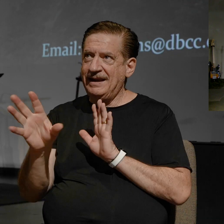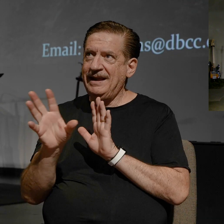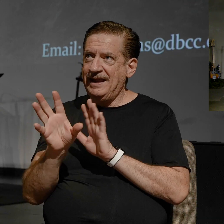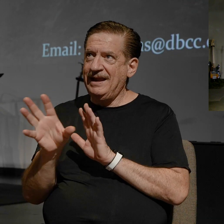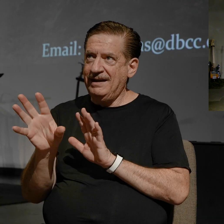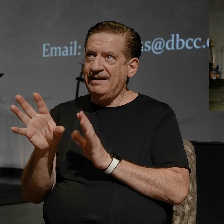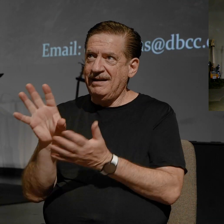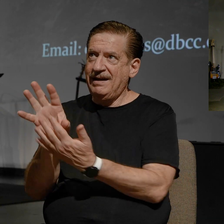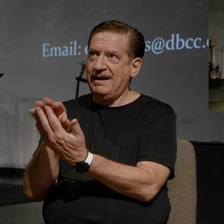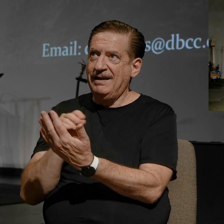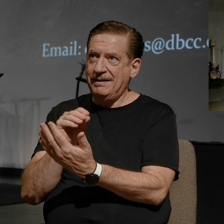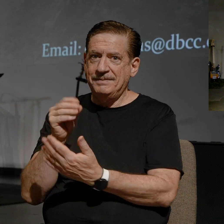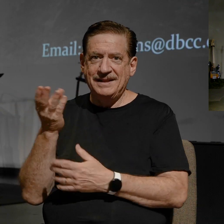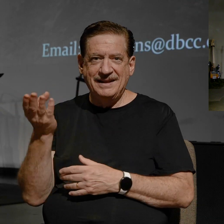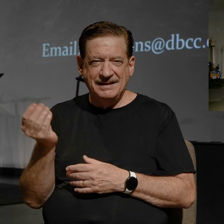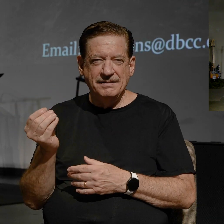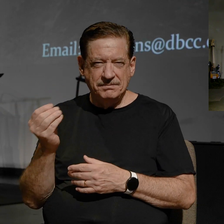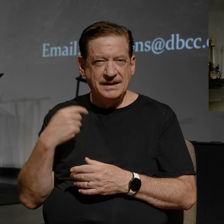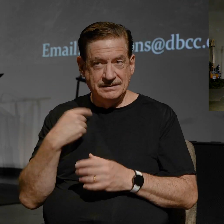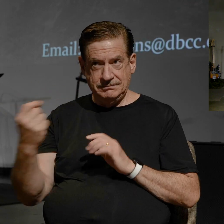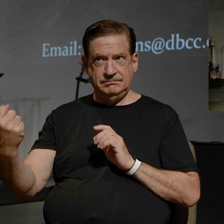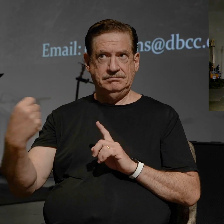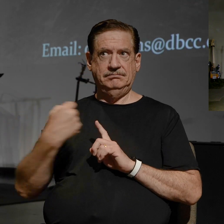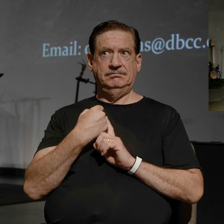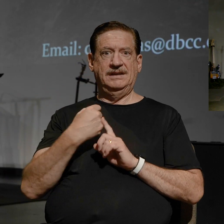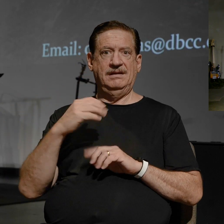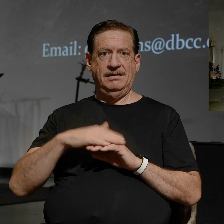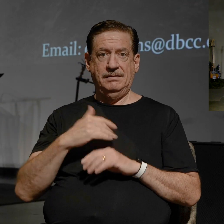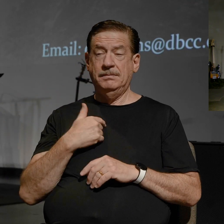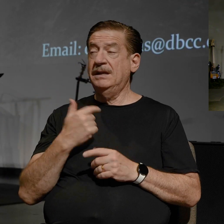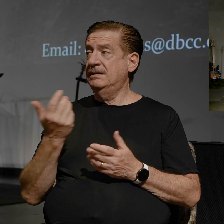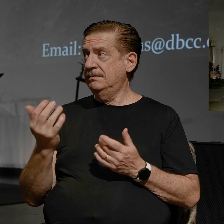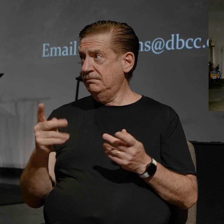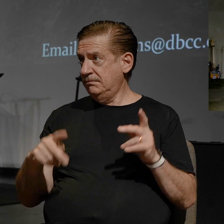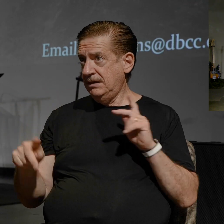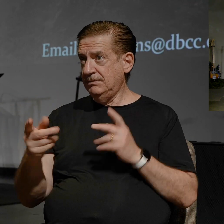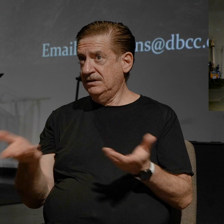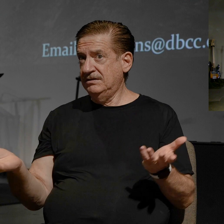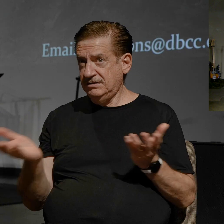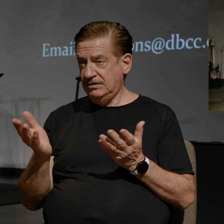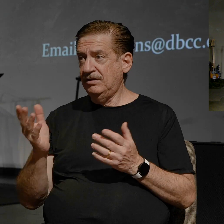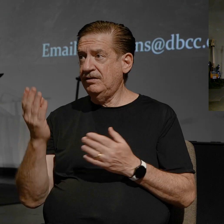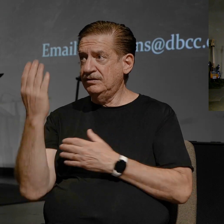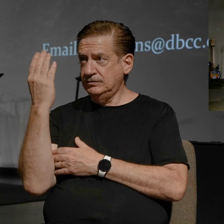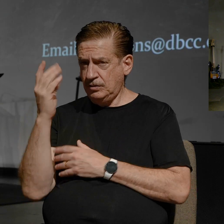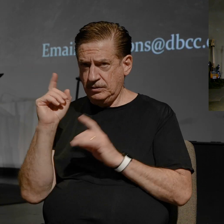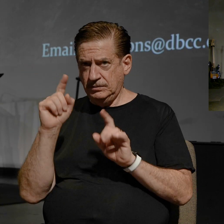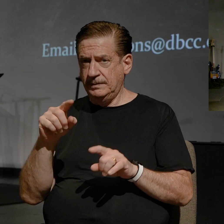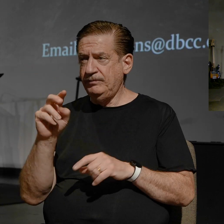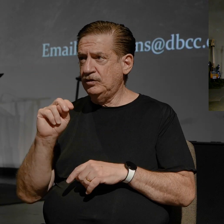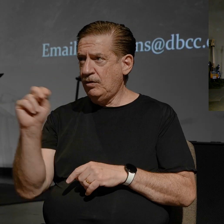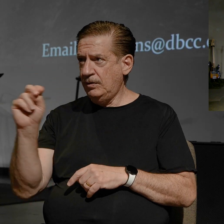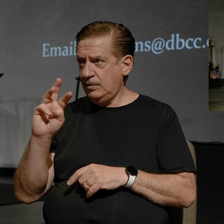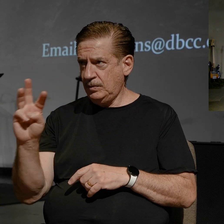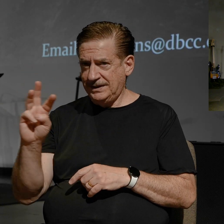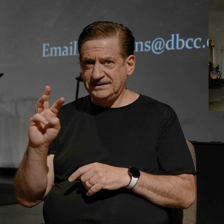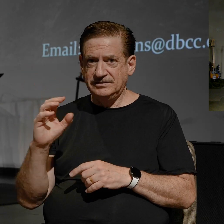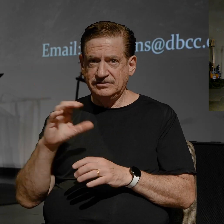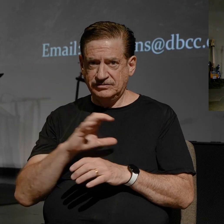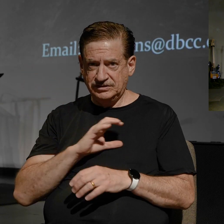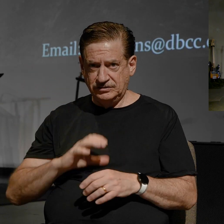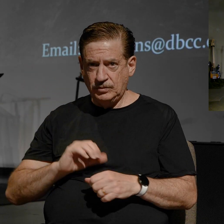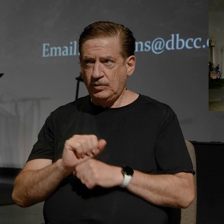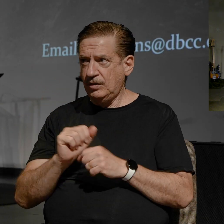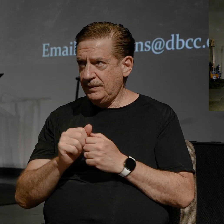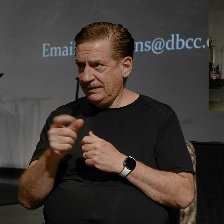impact he had on me. And there are even a few people in the room this morning who also attended Northwest Christian, and I got to work with him there, and they